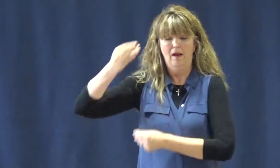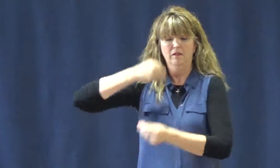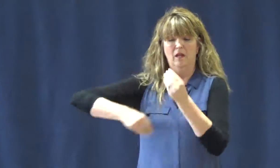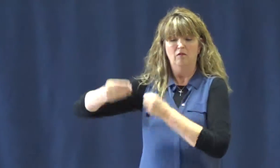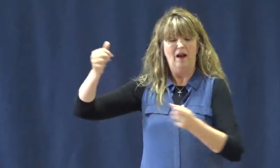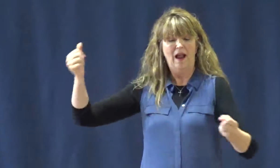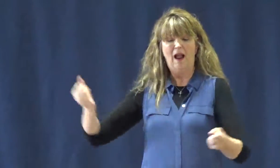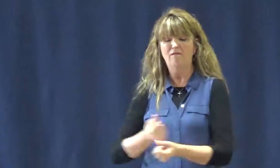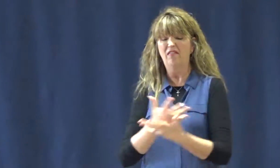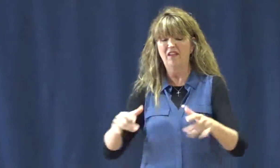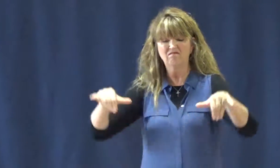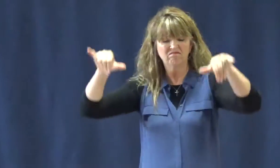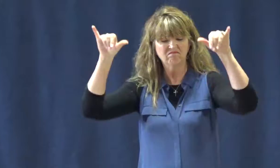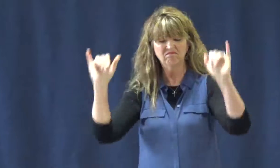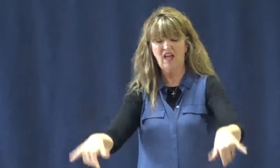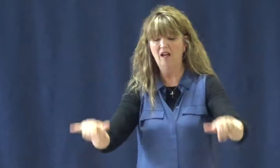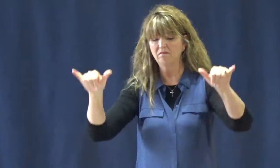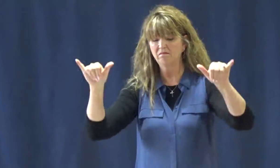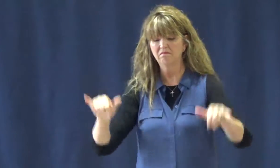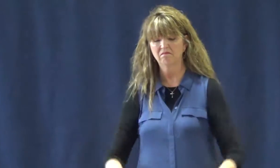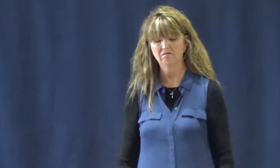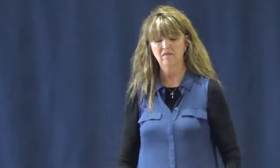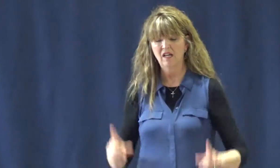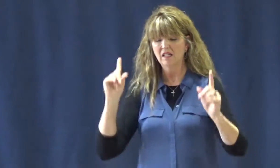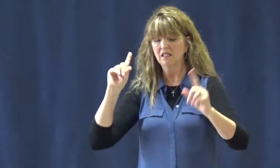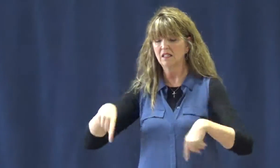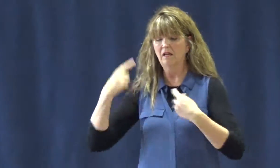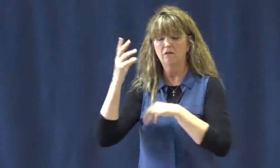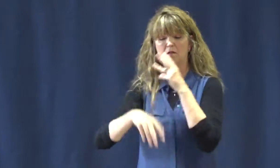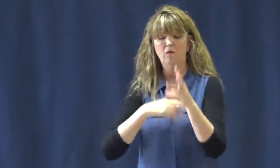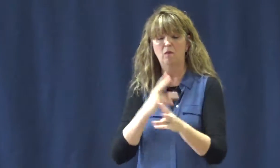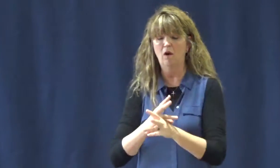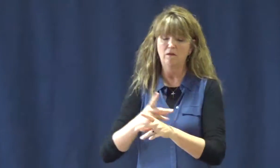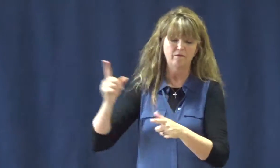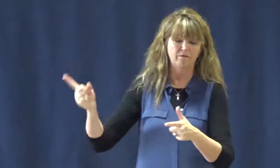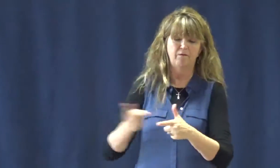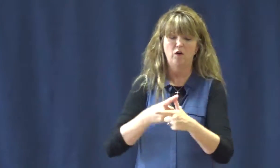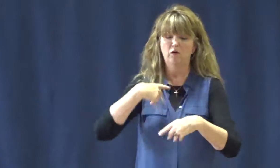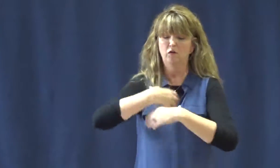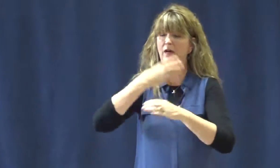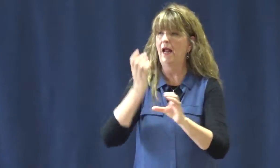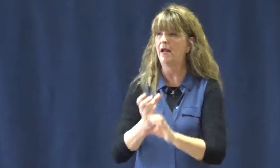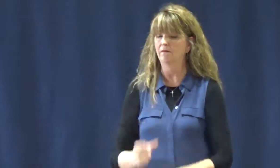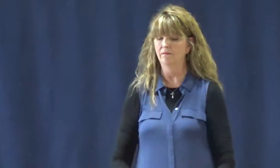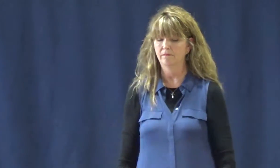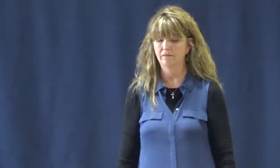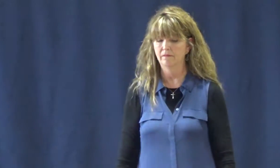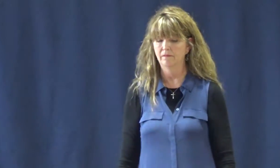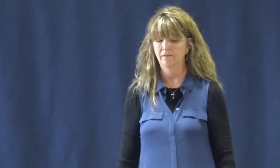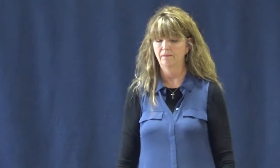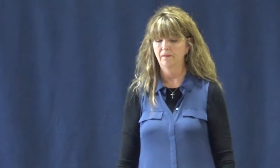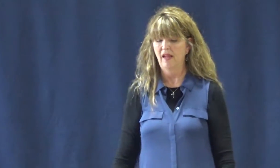the times of our ancestors, everything has remained the same since the world was first